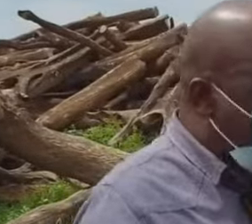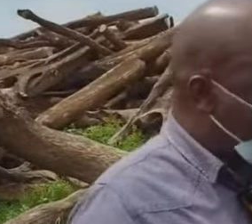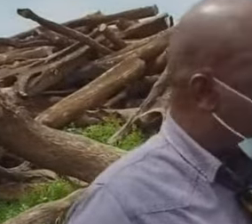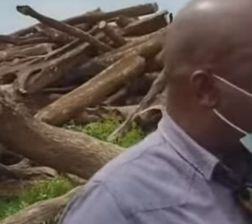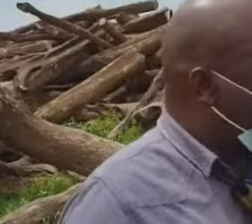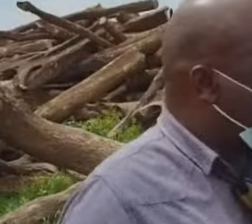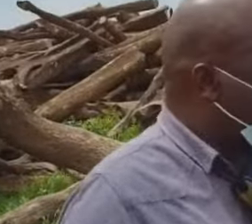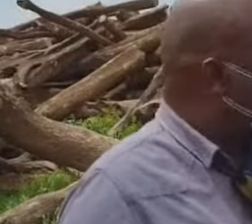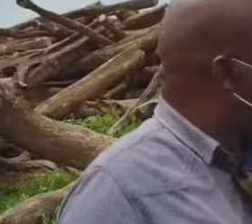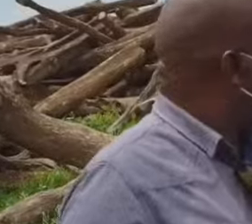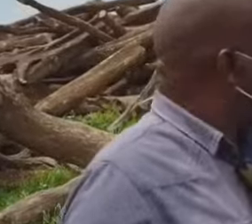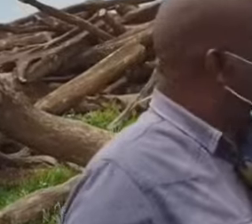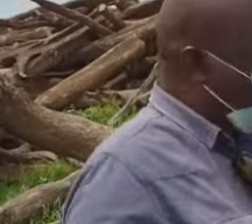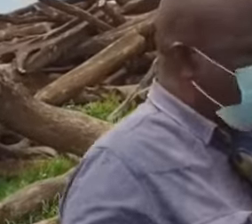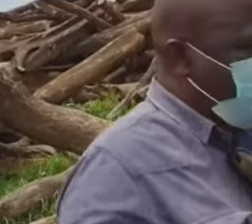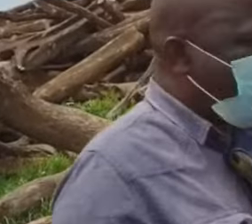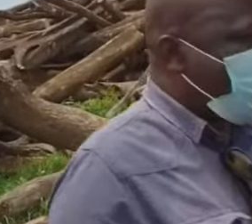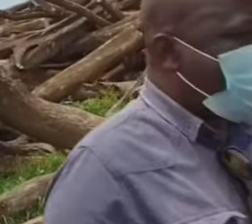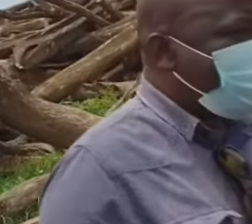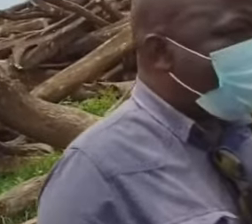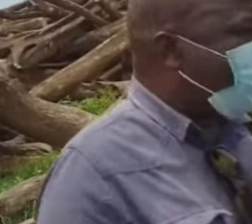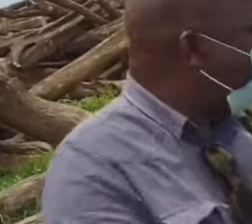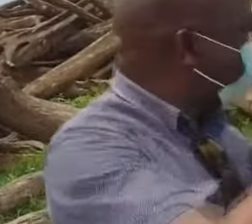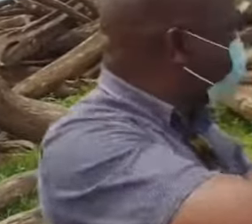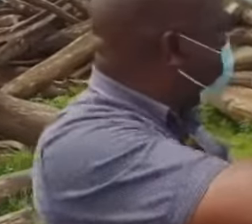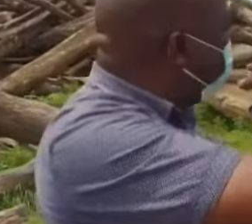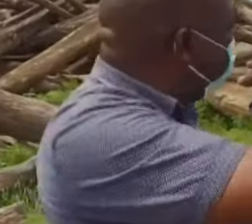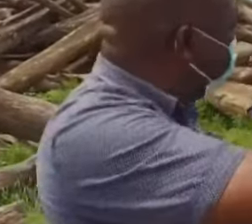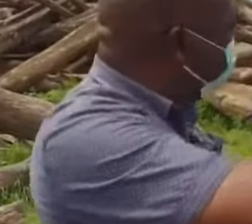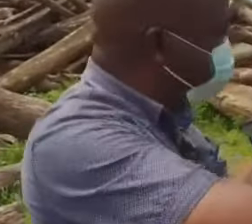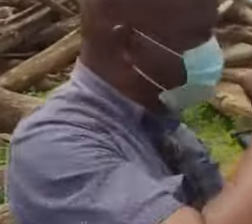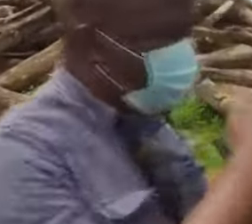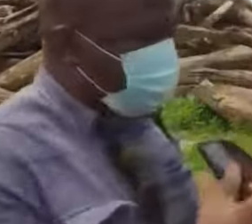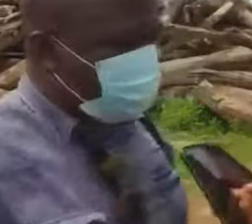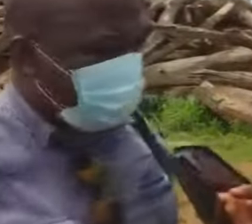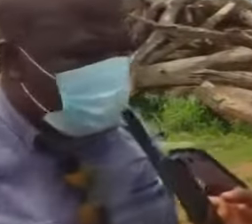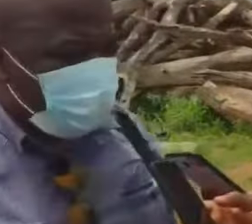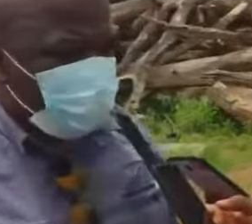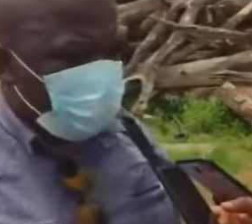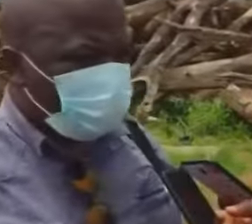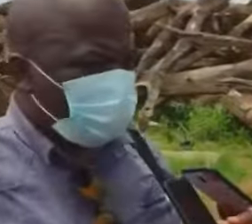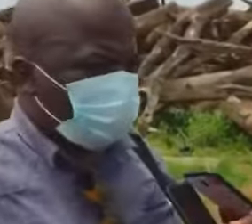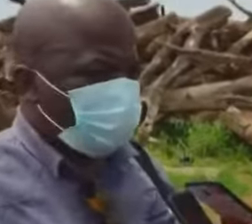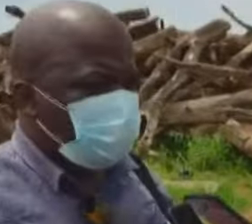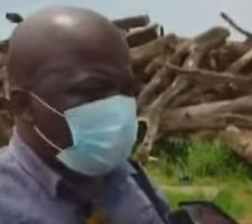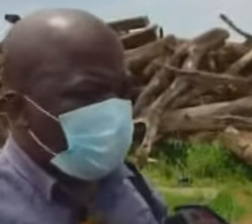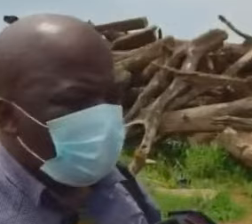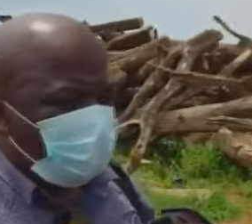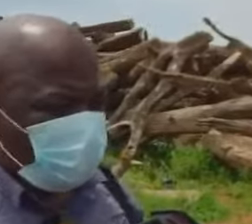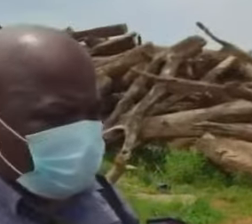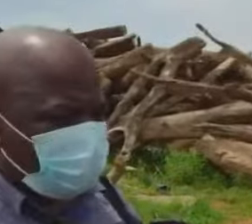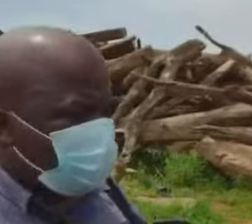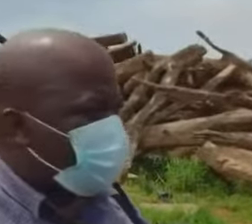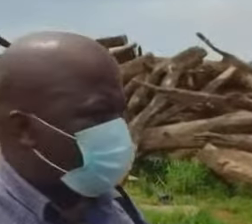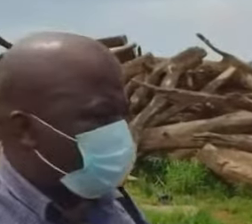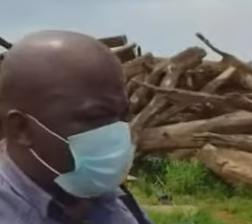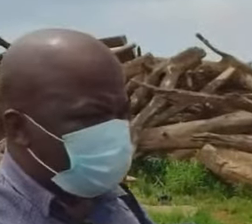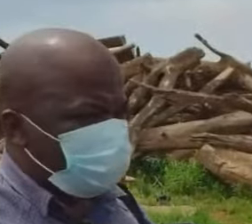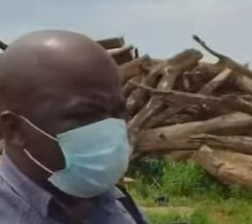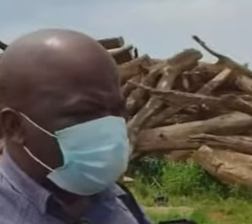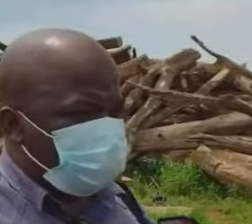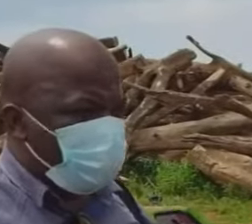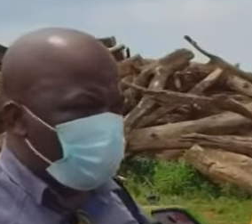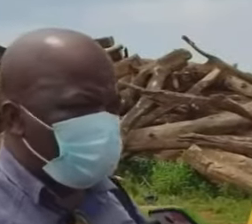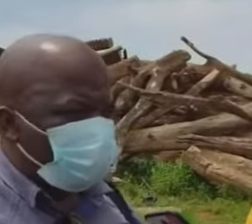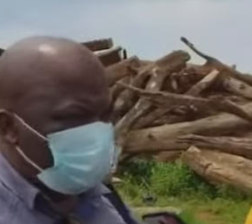transportation on inland waters is concerned. That's why, realizing that these tree stumps pose a serious risk